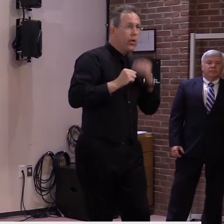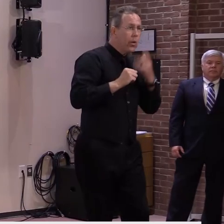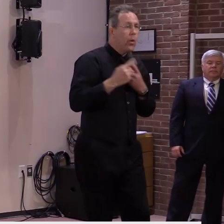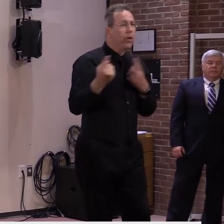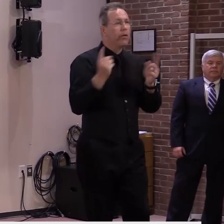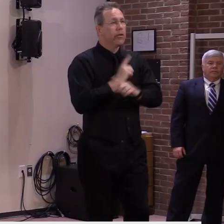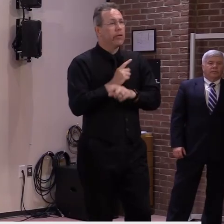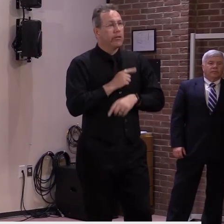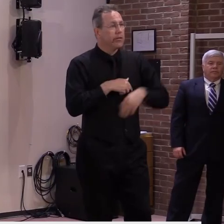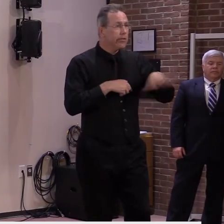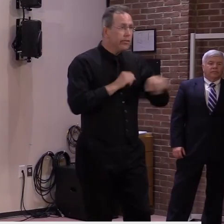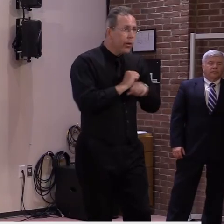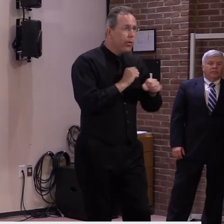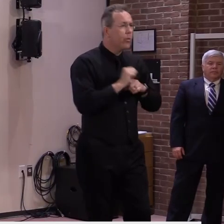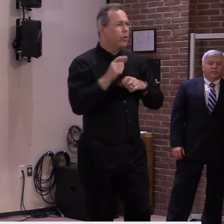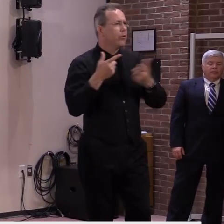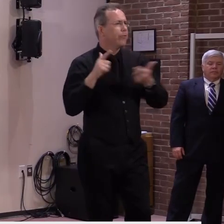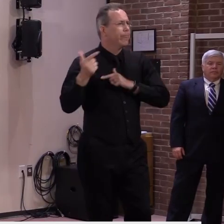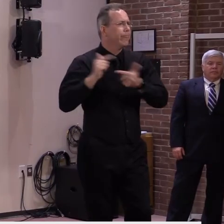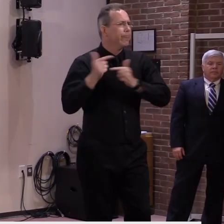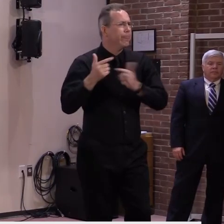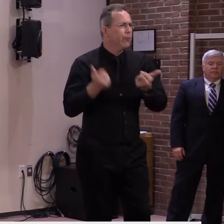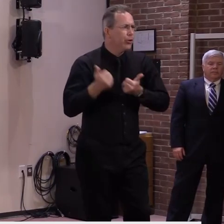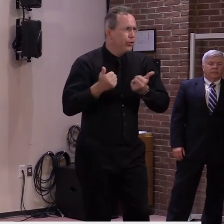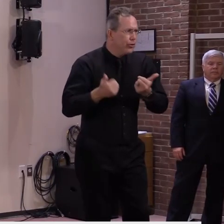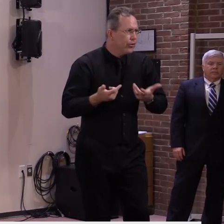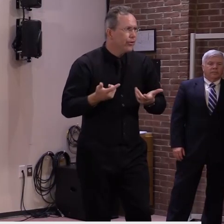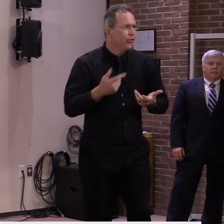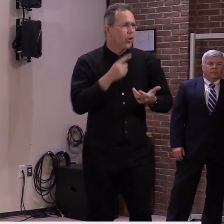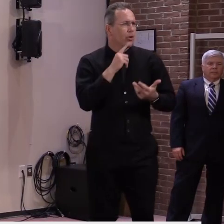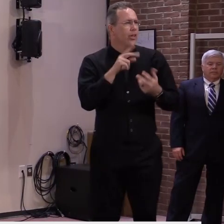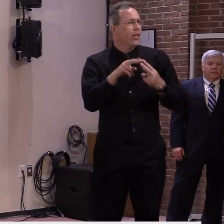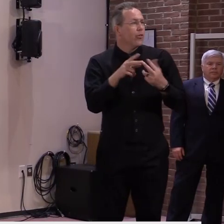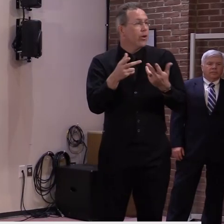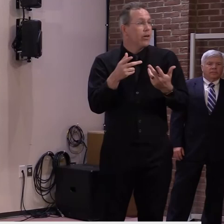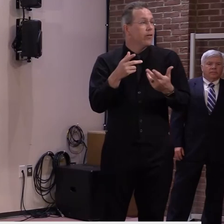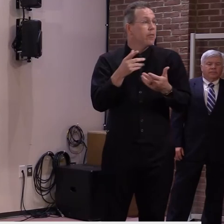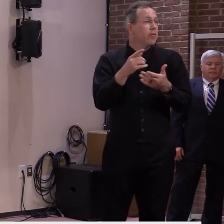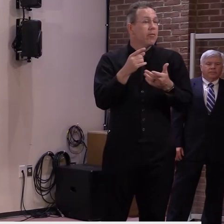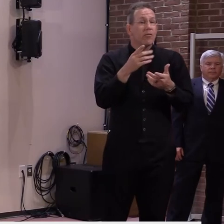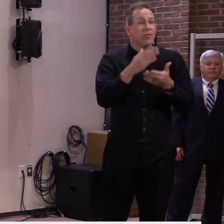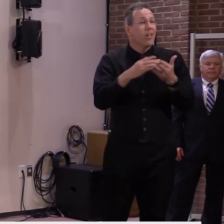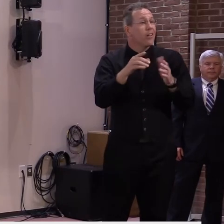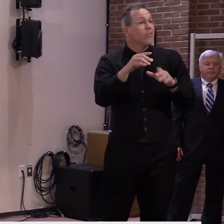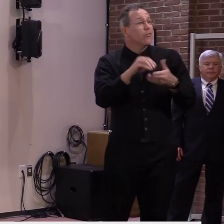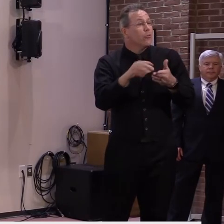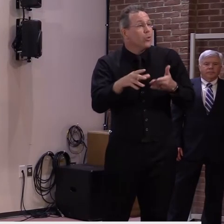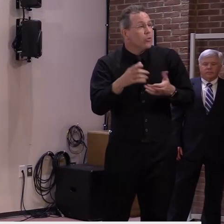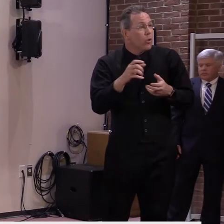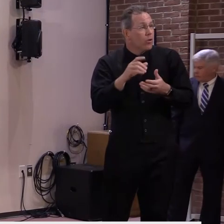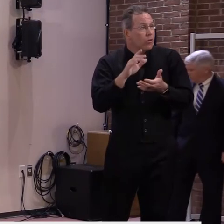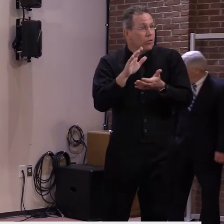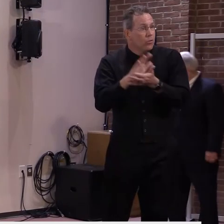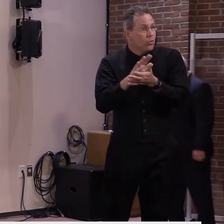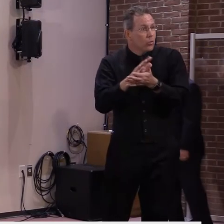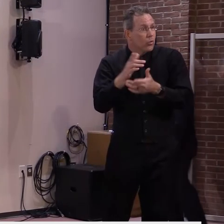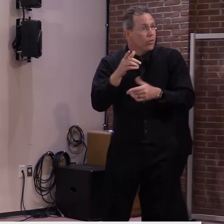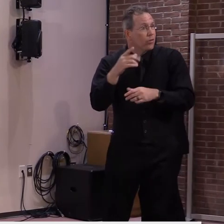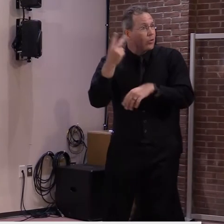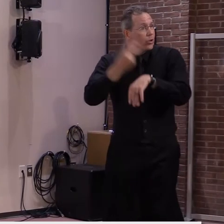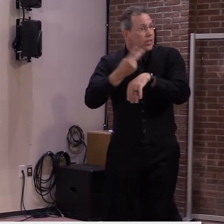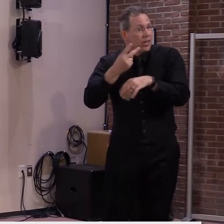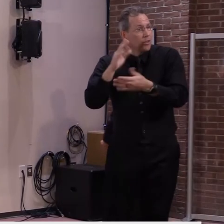in totality or on a hybrid model, and they're staying home for their kids during the time in which the